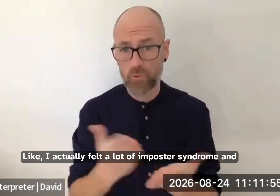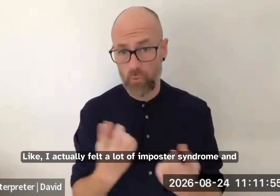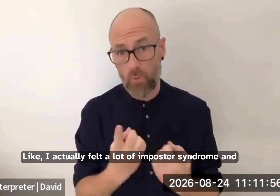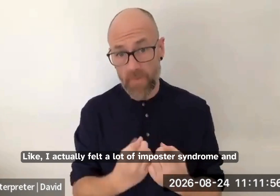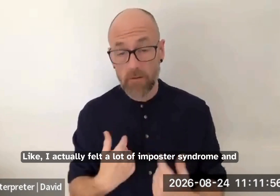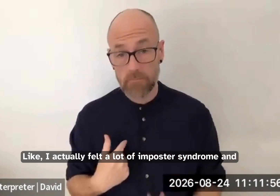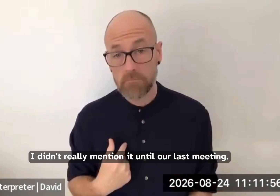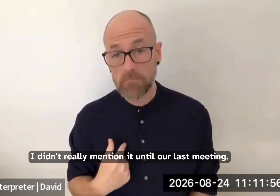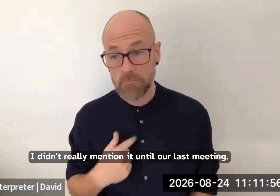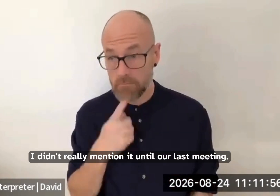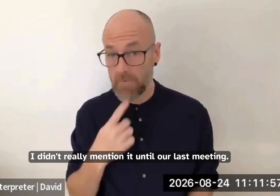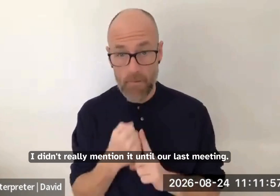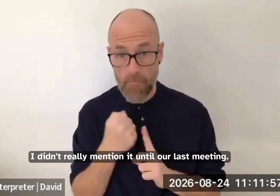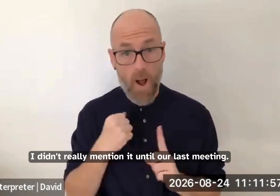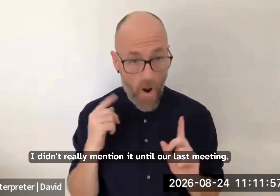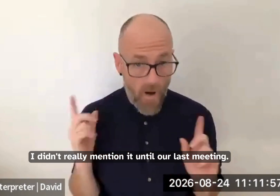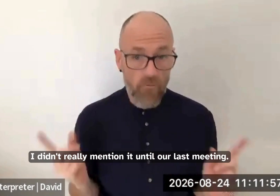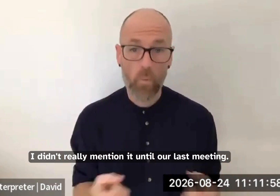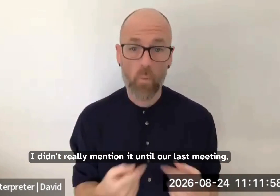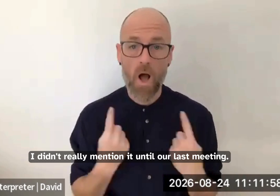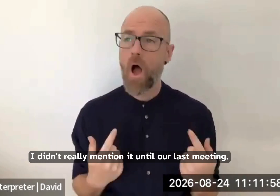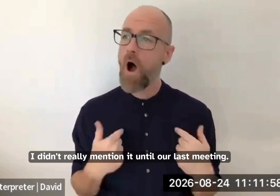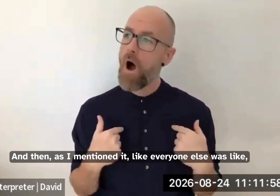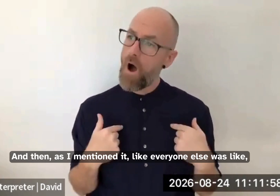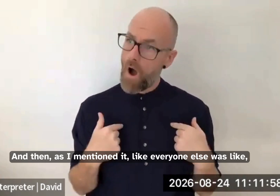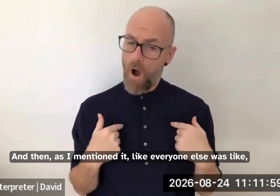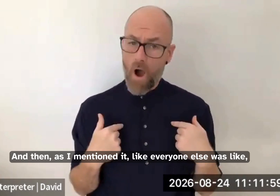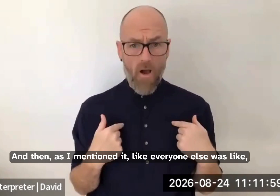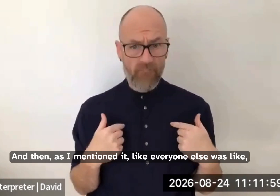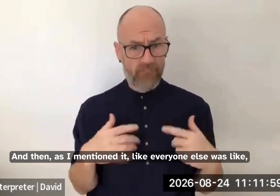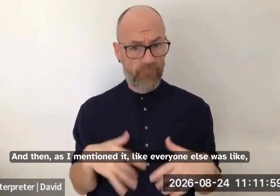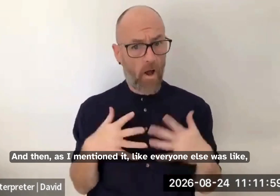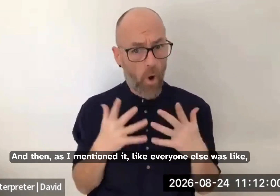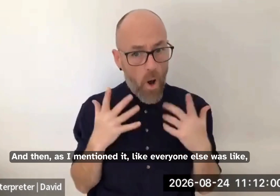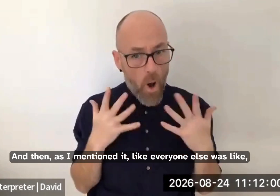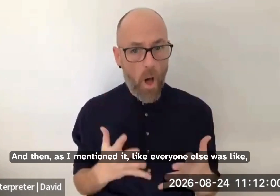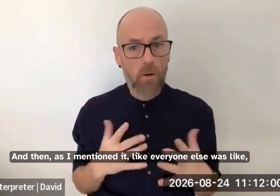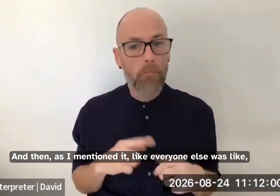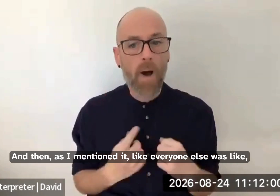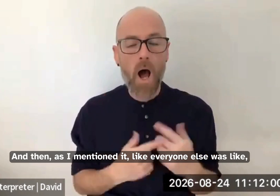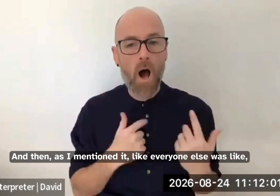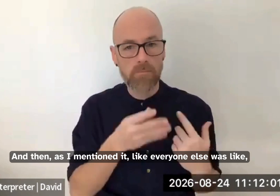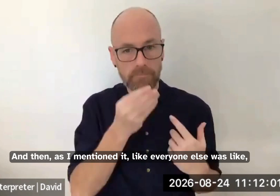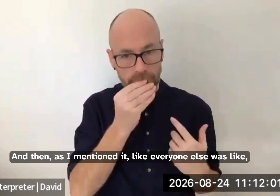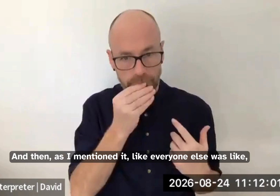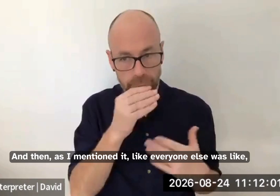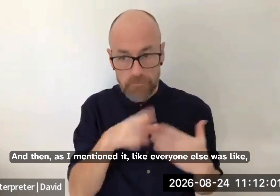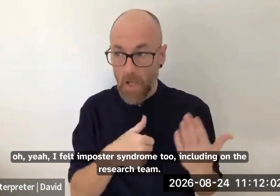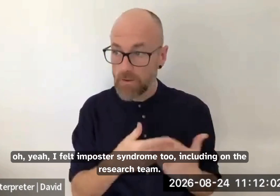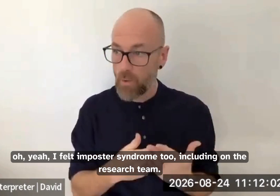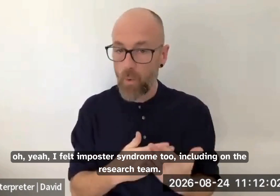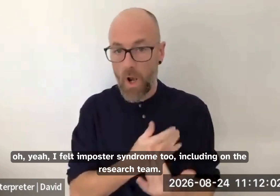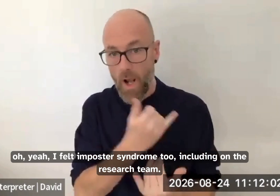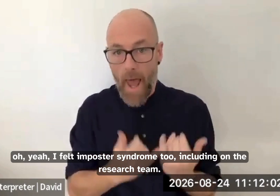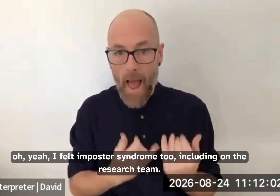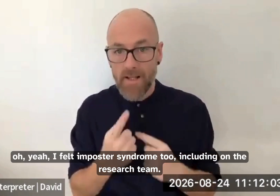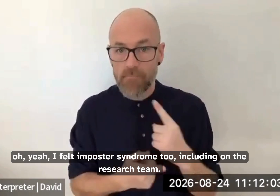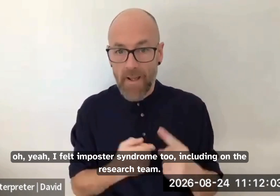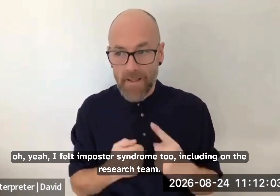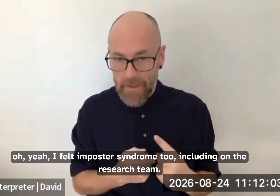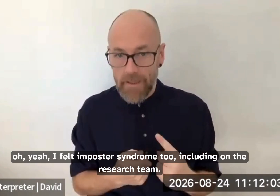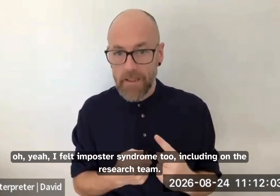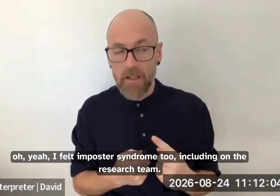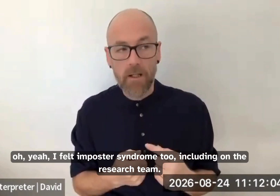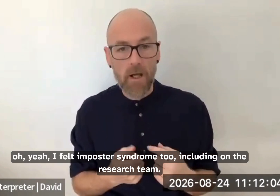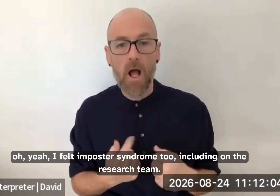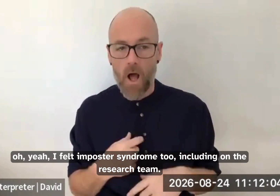lot of imposter syndrome, and I didn't really mention it until our last meeting. And then, as I mentioned it, like everyone else was like, "Oh yeah, I felt imposter syndrome